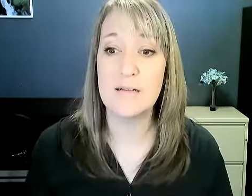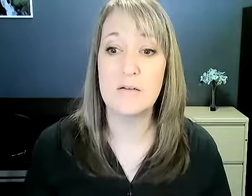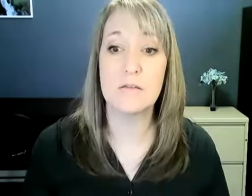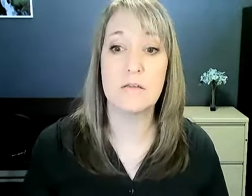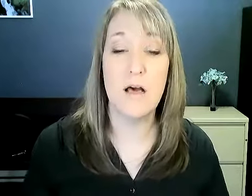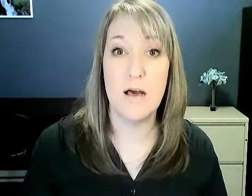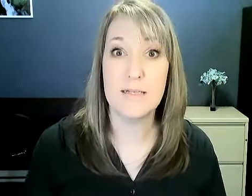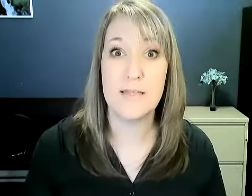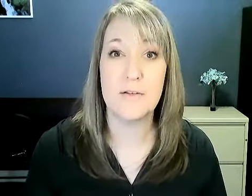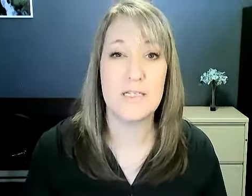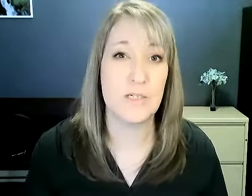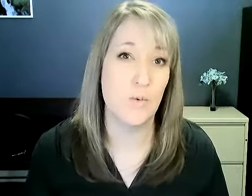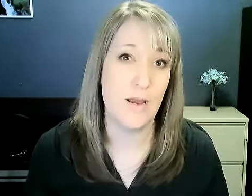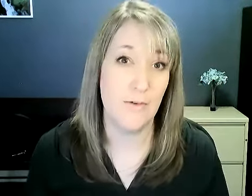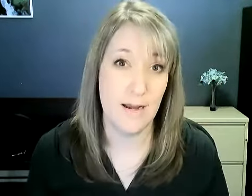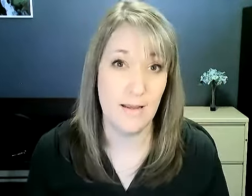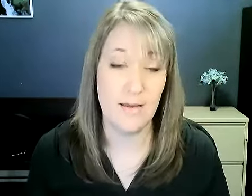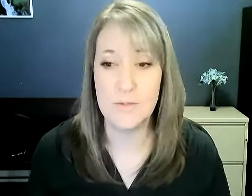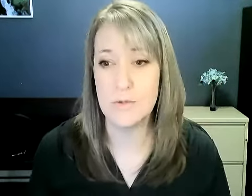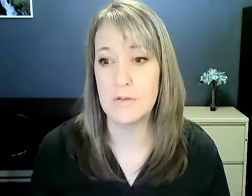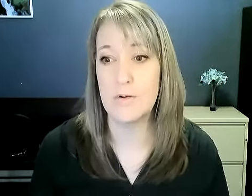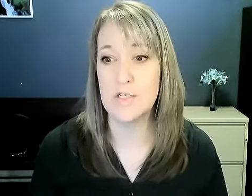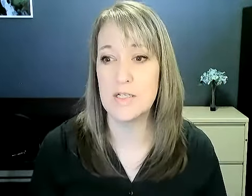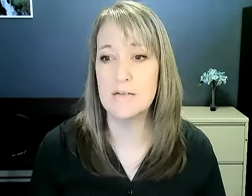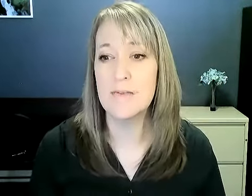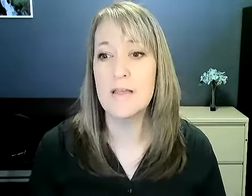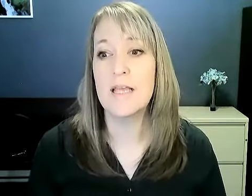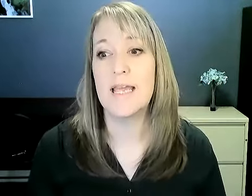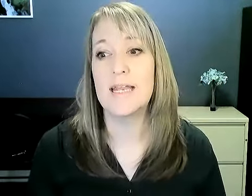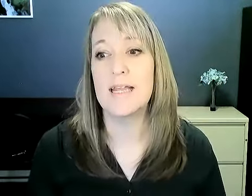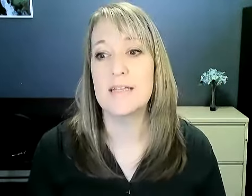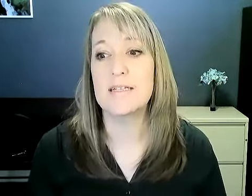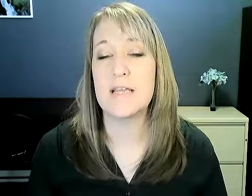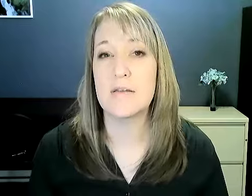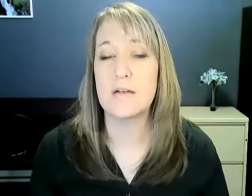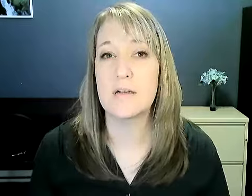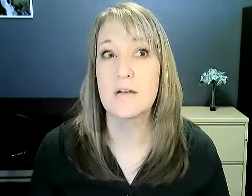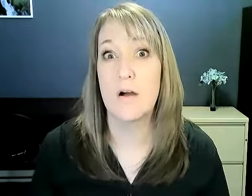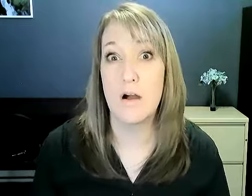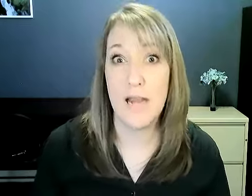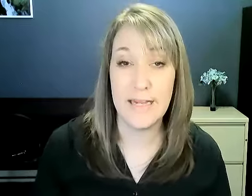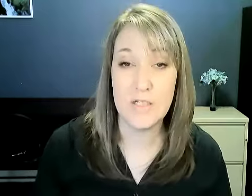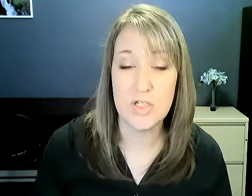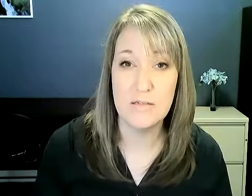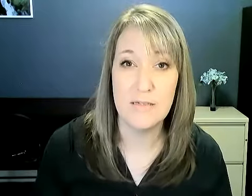ASL gloss, there's a special way of writing a rhetorical question, and it is either RH